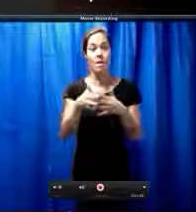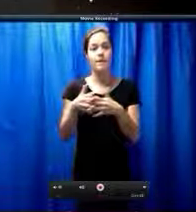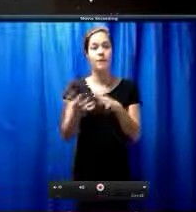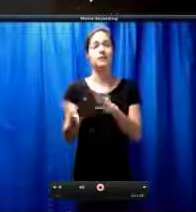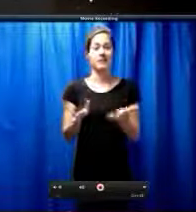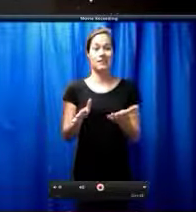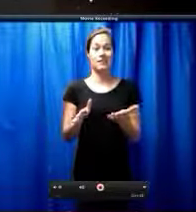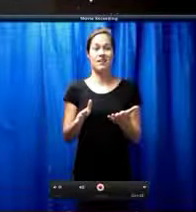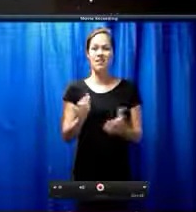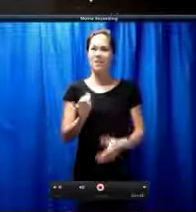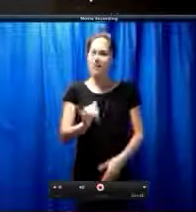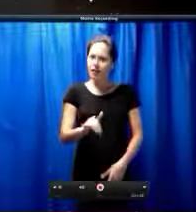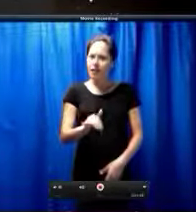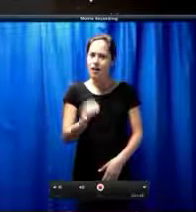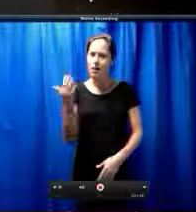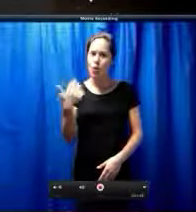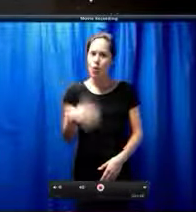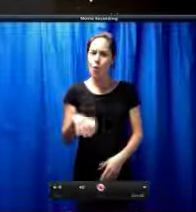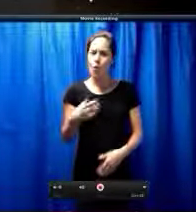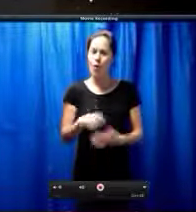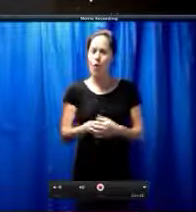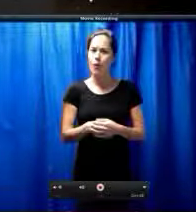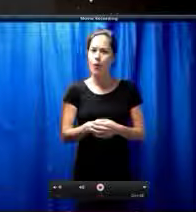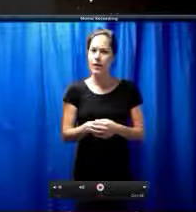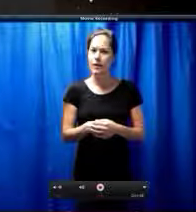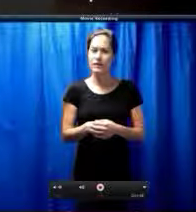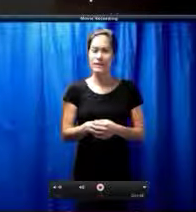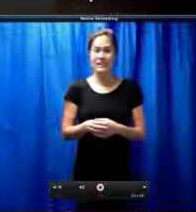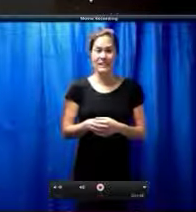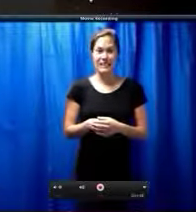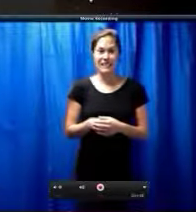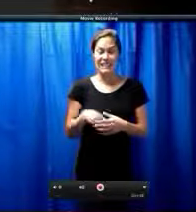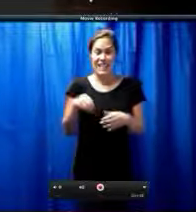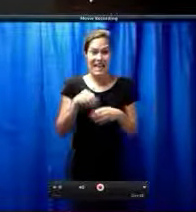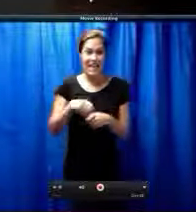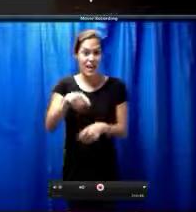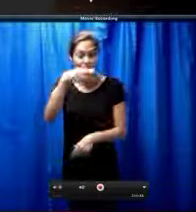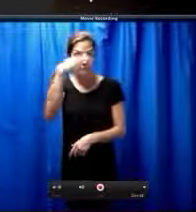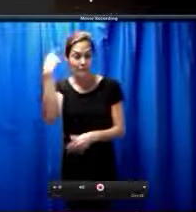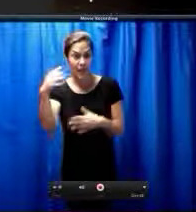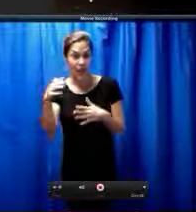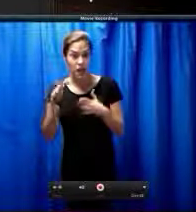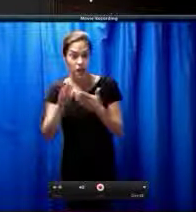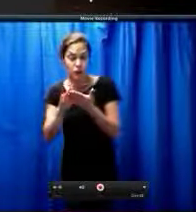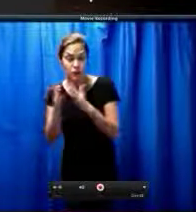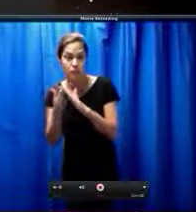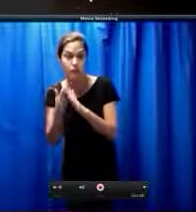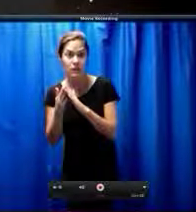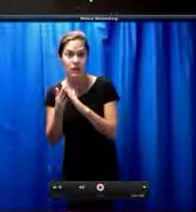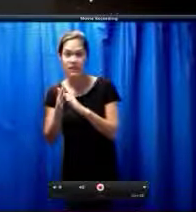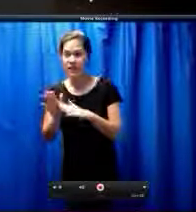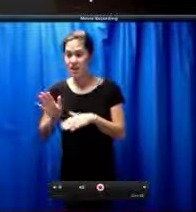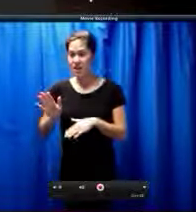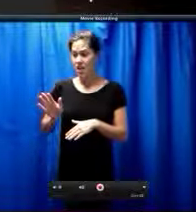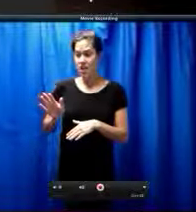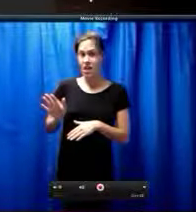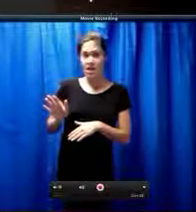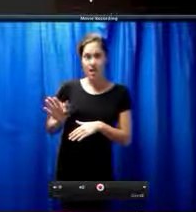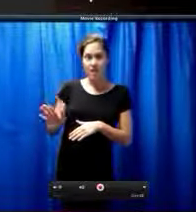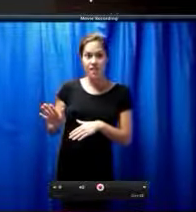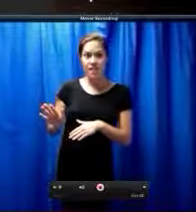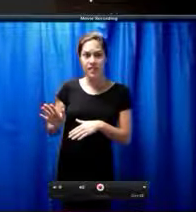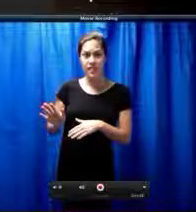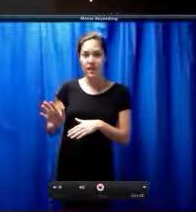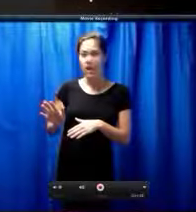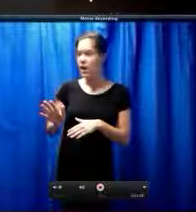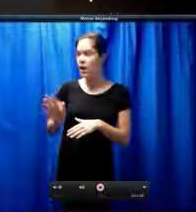killer. And in the African American community, we're seeing that it's occurring twice as much, with 80% of them being found in late stages.